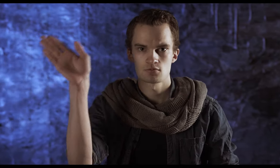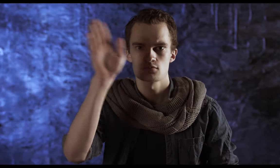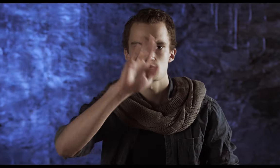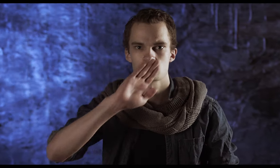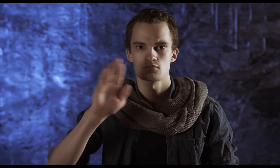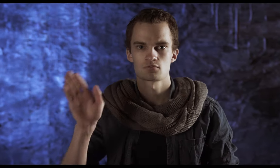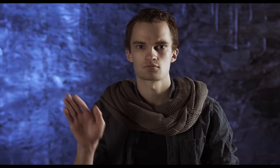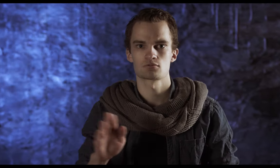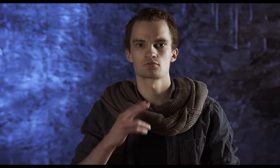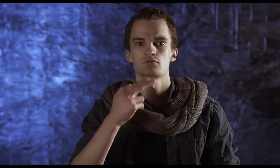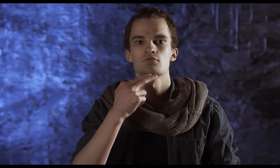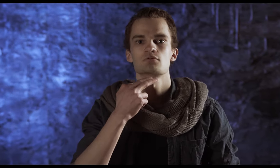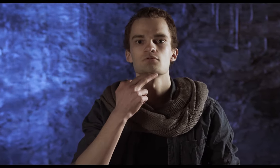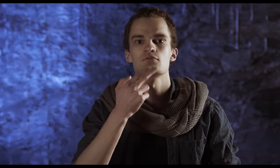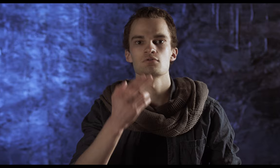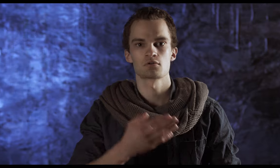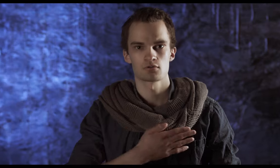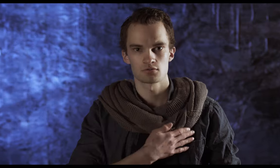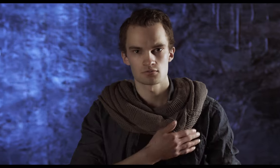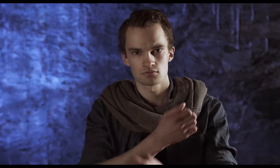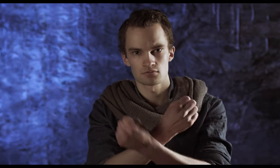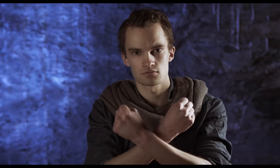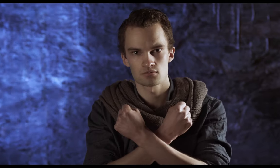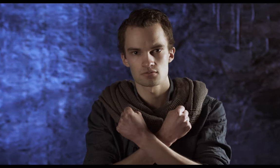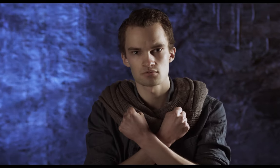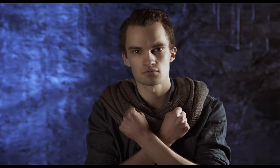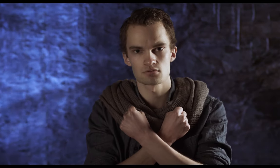You never noticed that I am